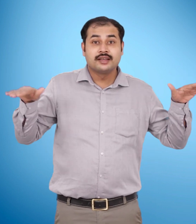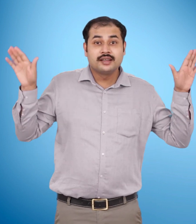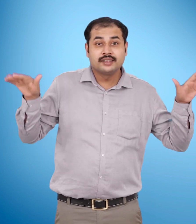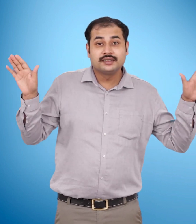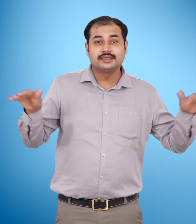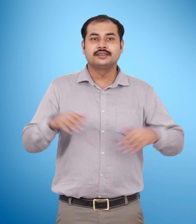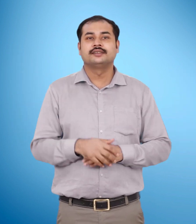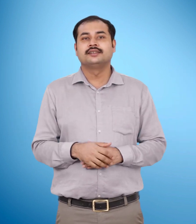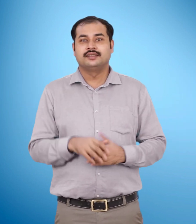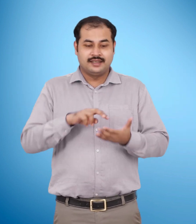Bird, Hop,